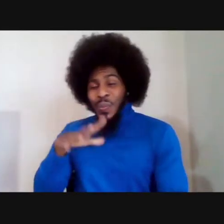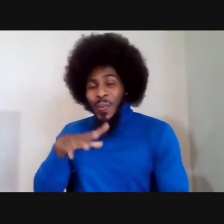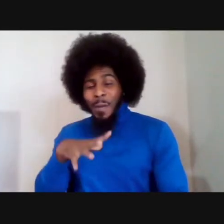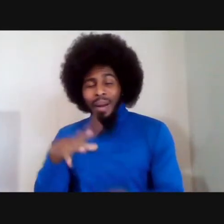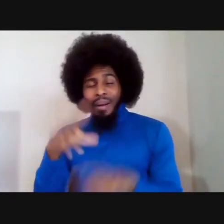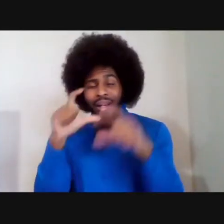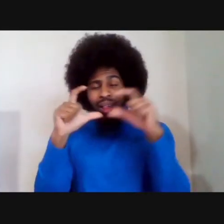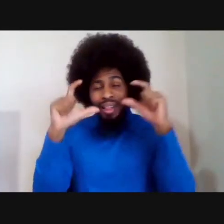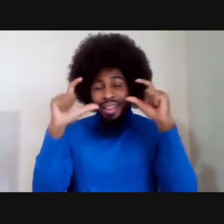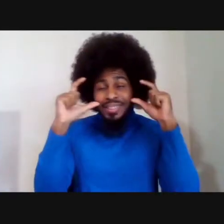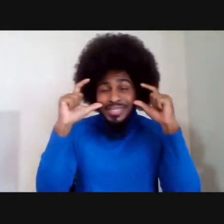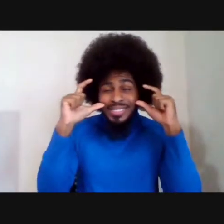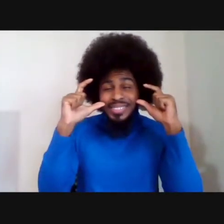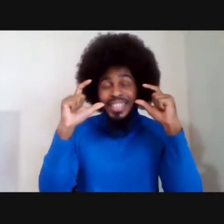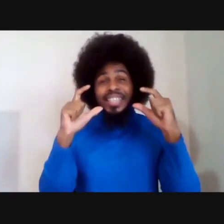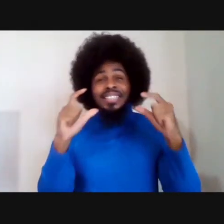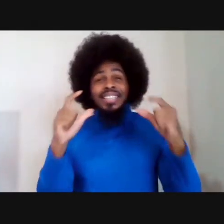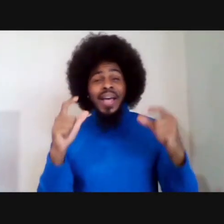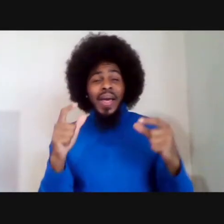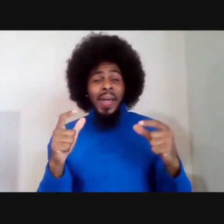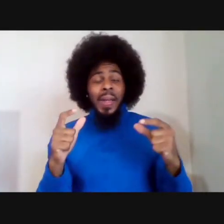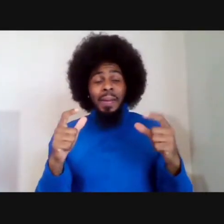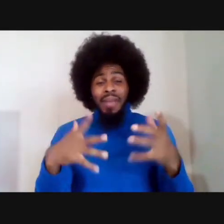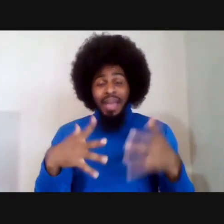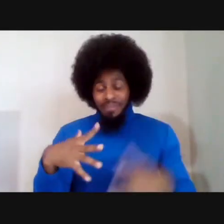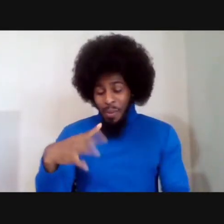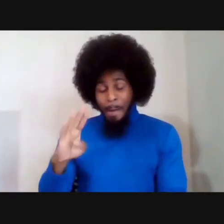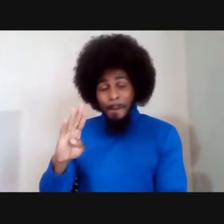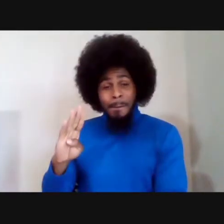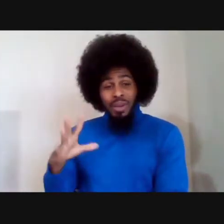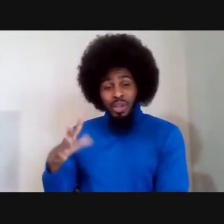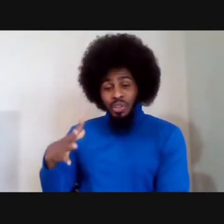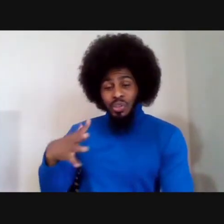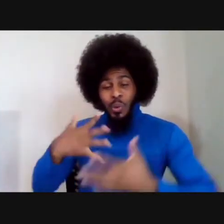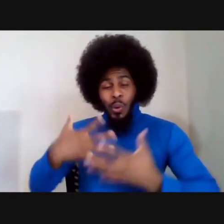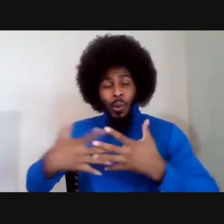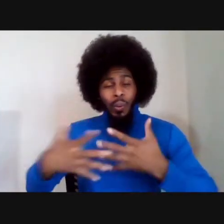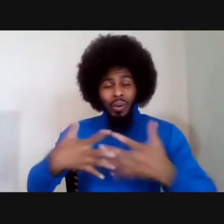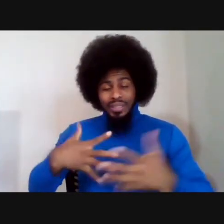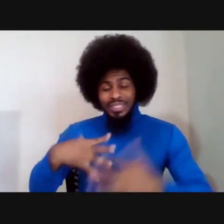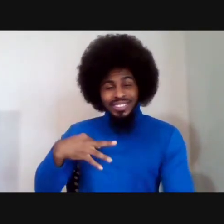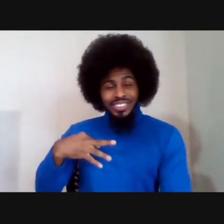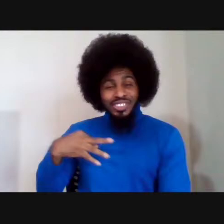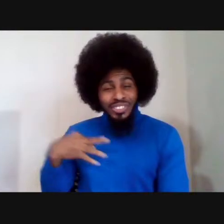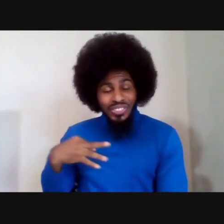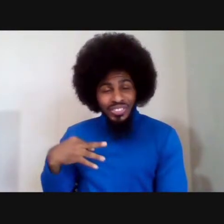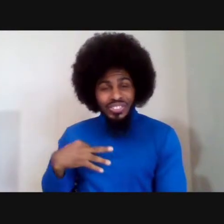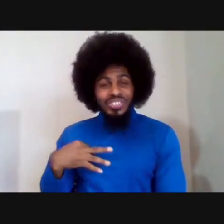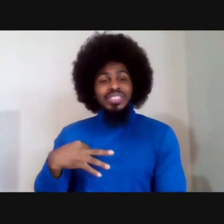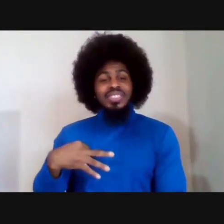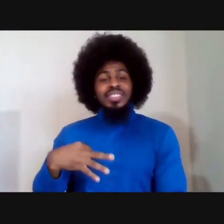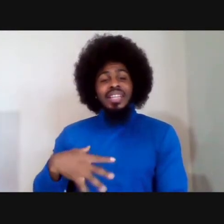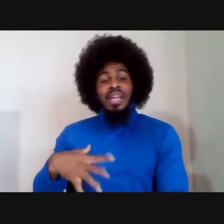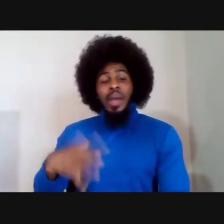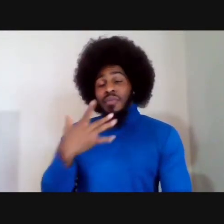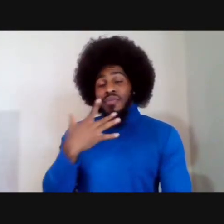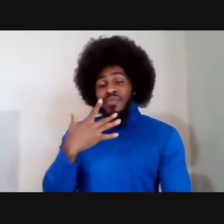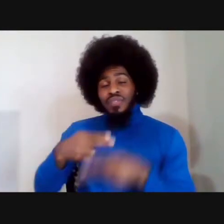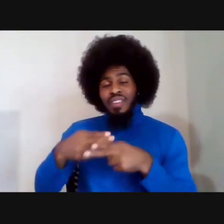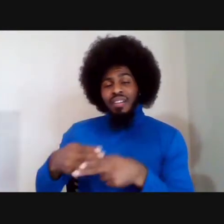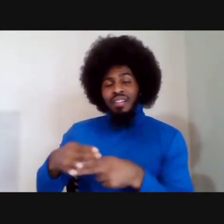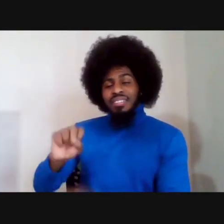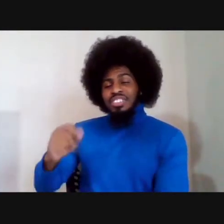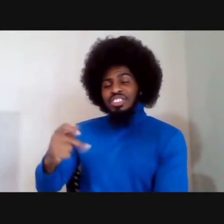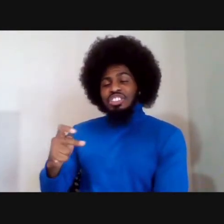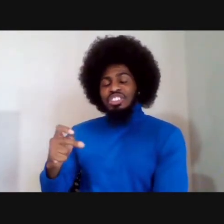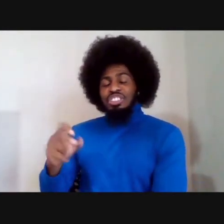room. I'm wearing a gray shirt with blue patterns on it. My pronouns are she, her, hers. I